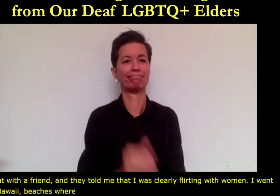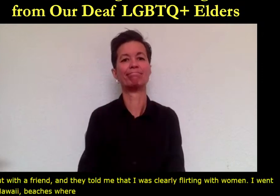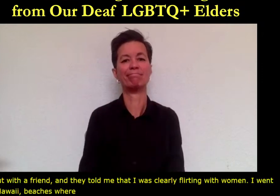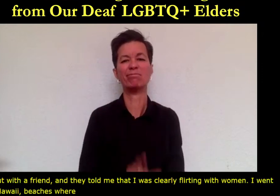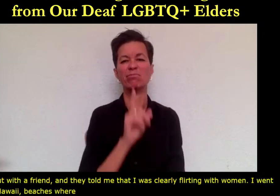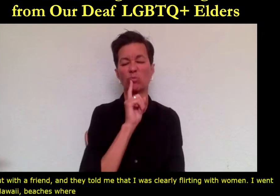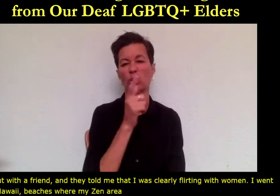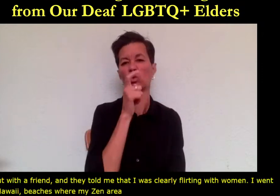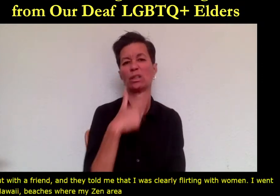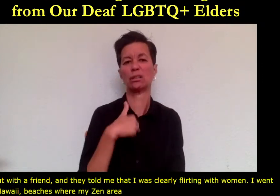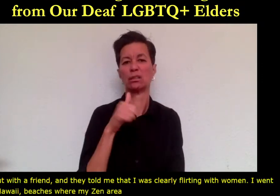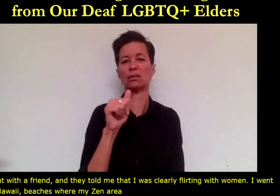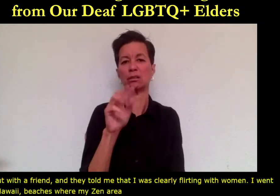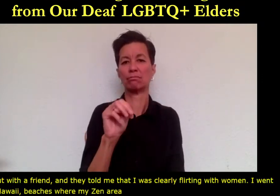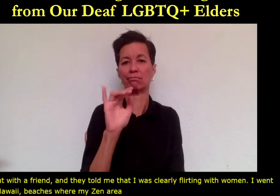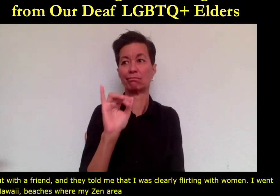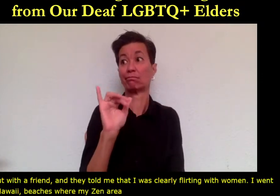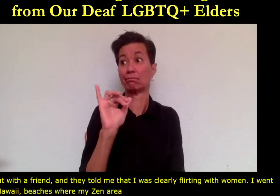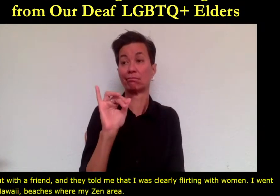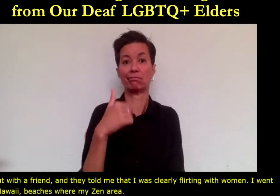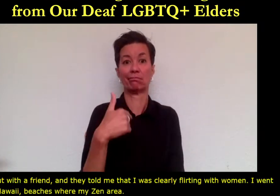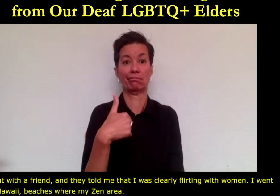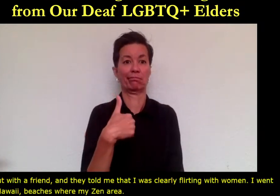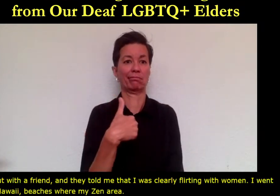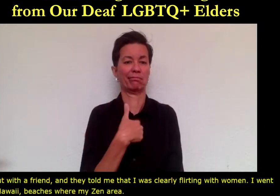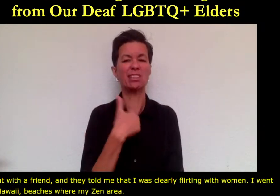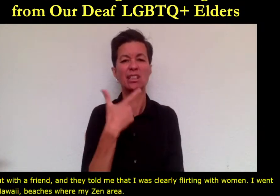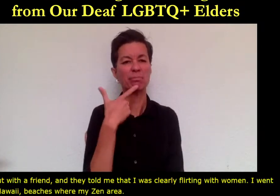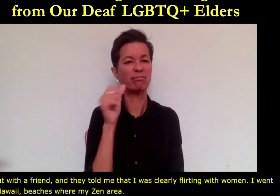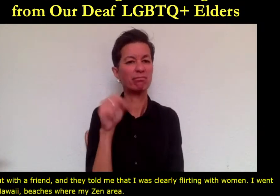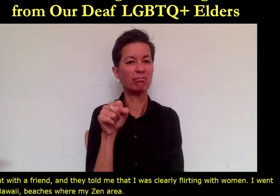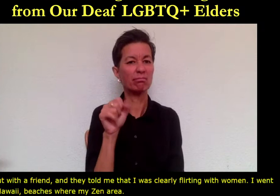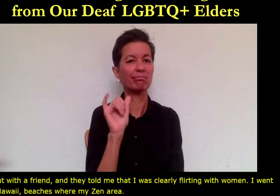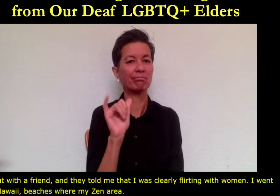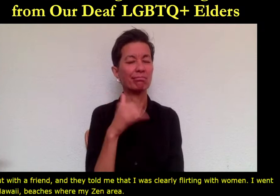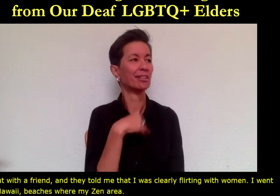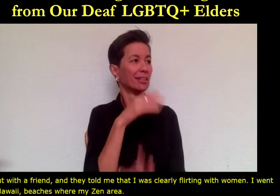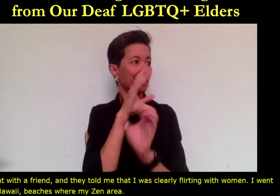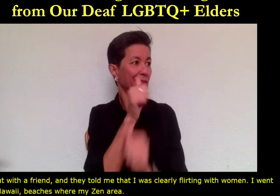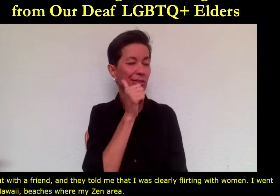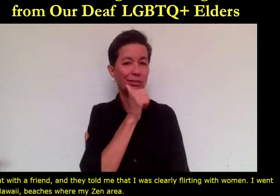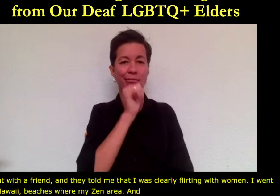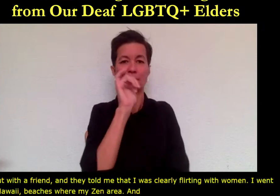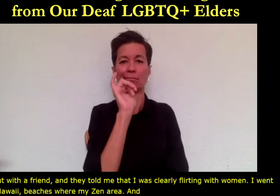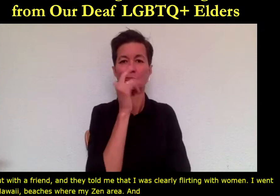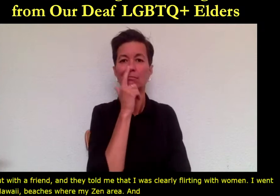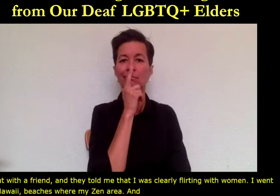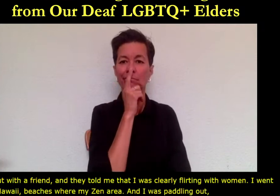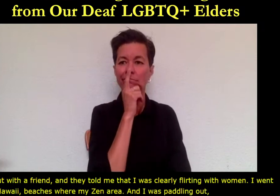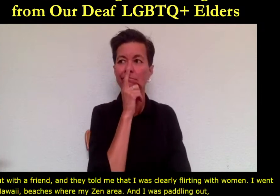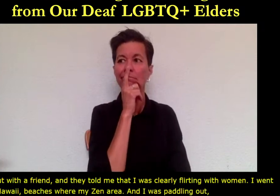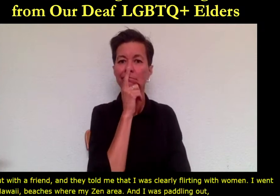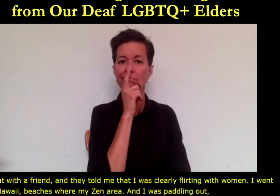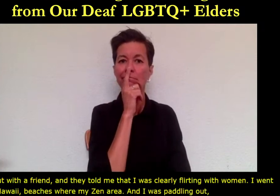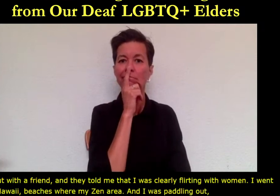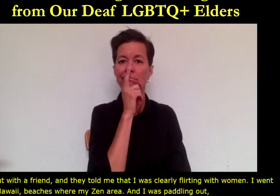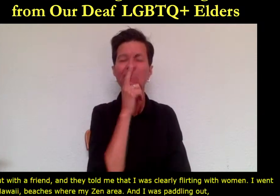being reflective and trying to see who i was and i knew i'm a lesbian i'm attracted to women